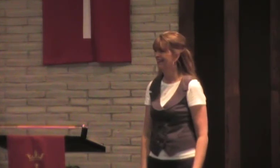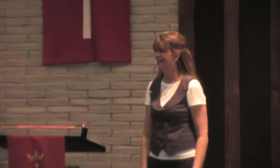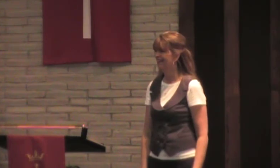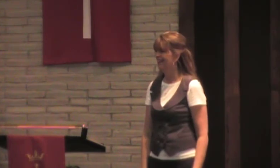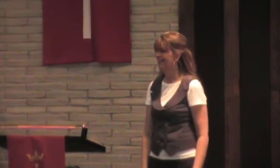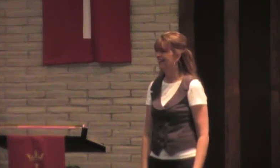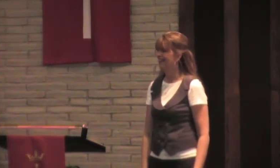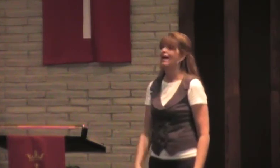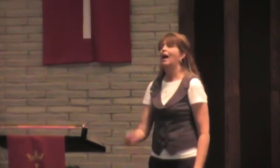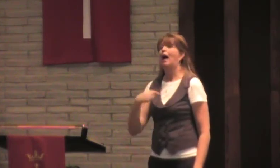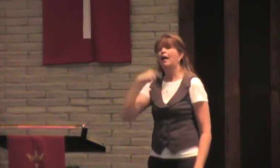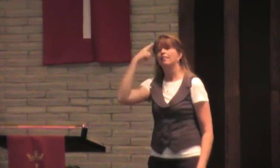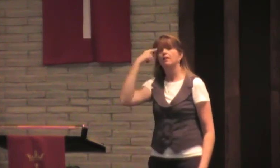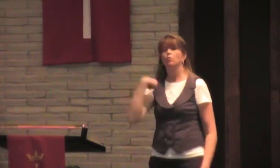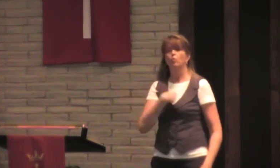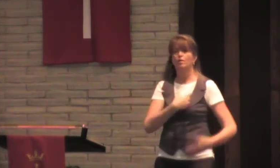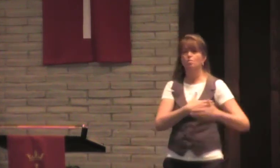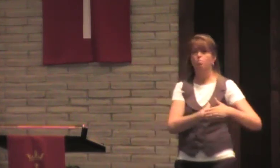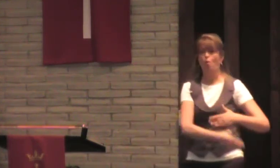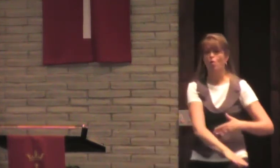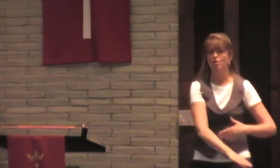happen?